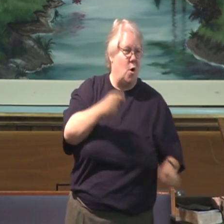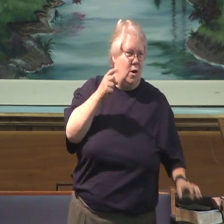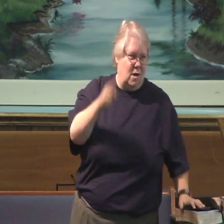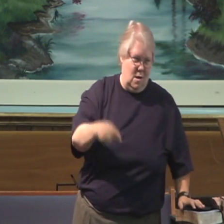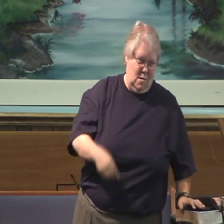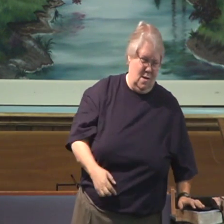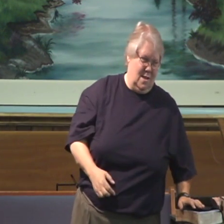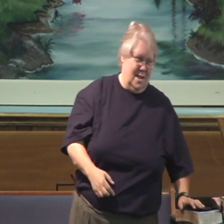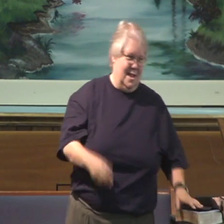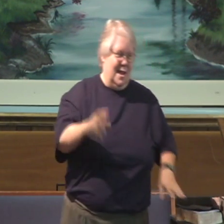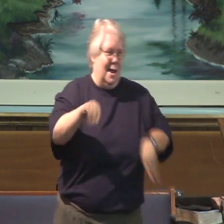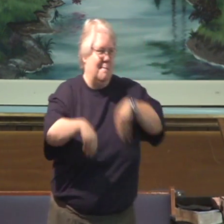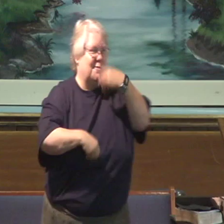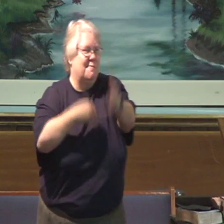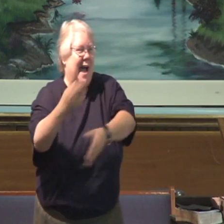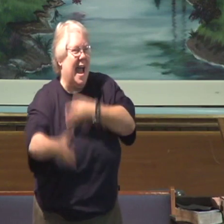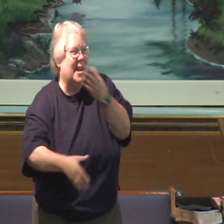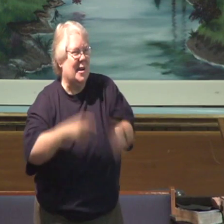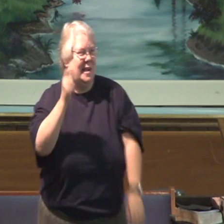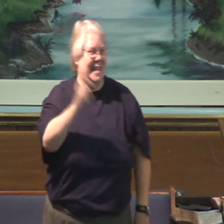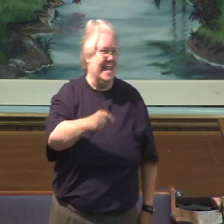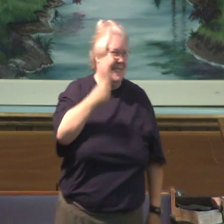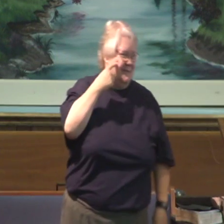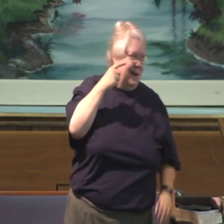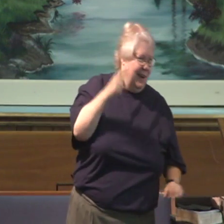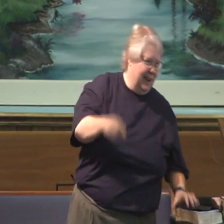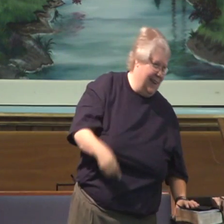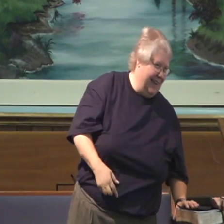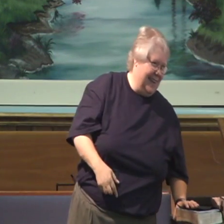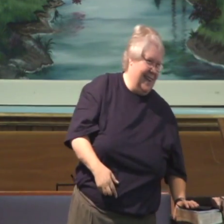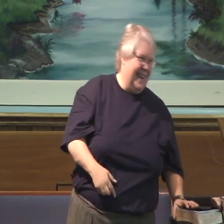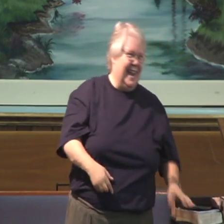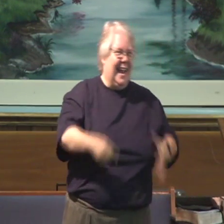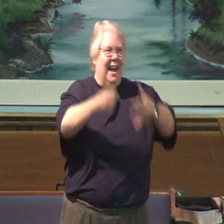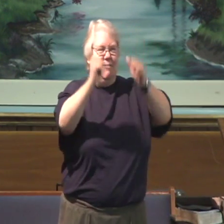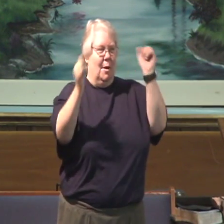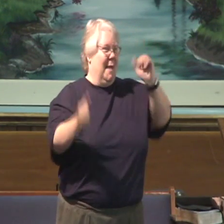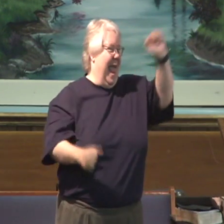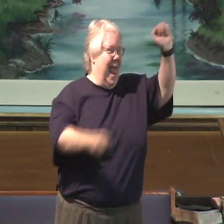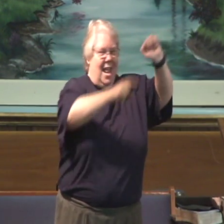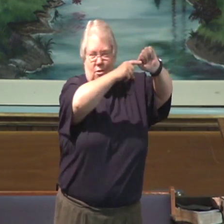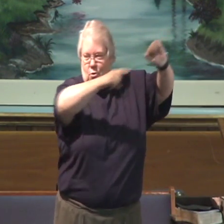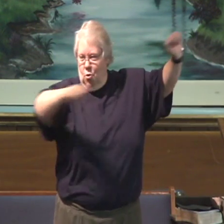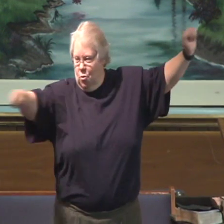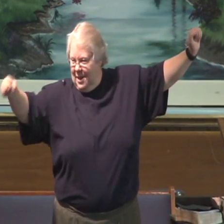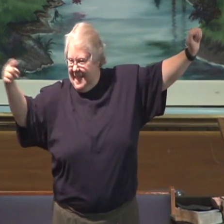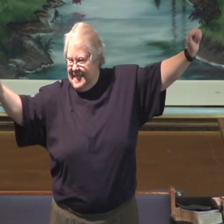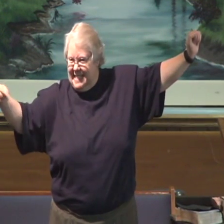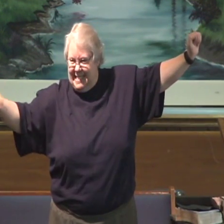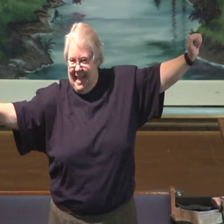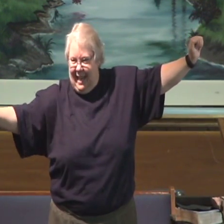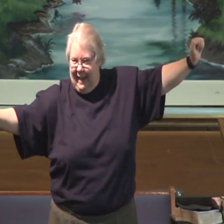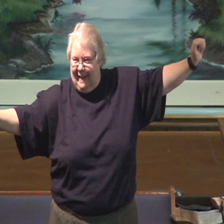support and provide relief from A through C.